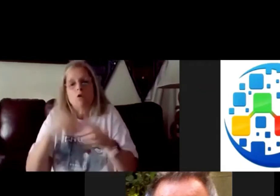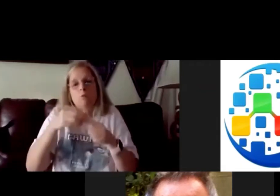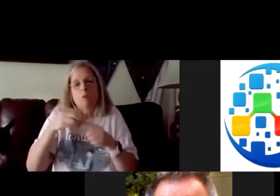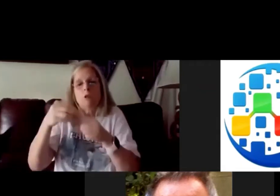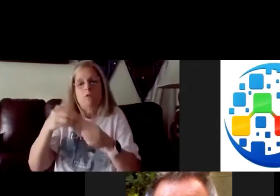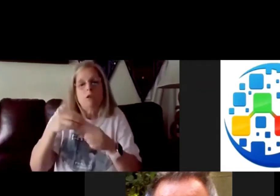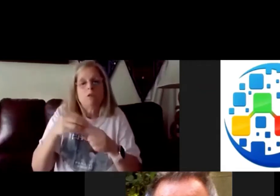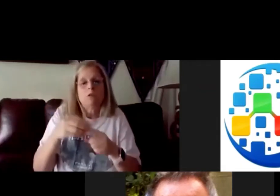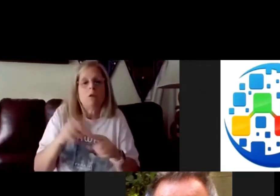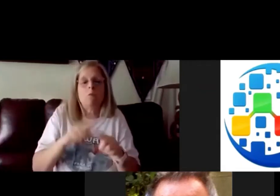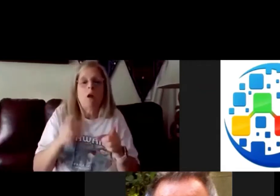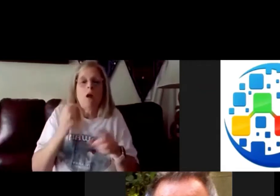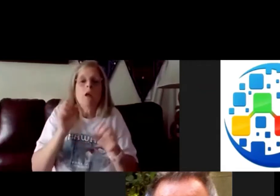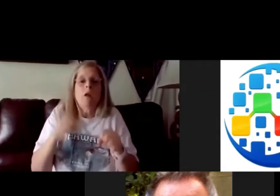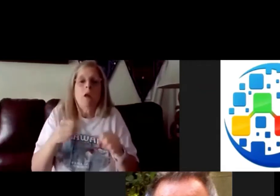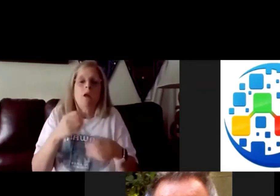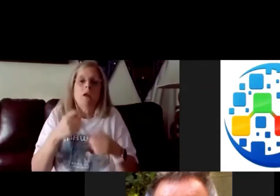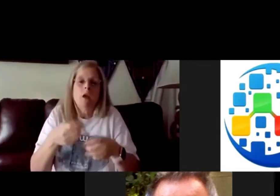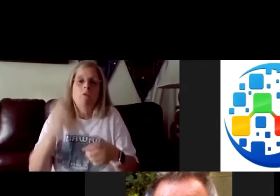give you an idea of how it's going to work.